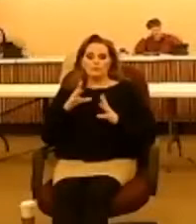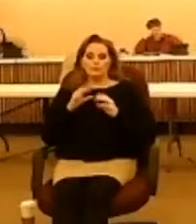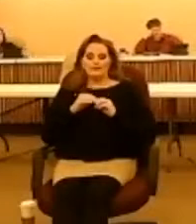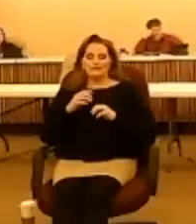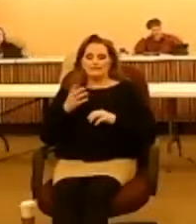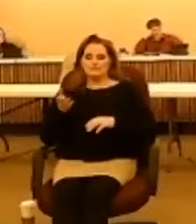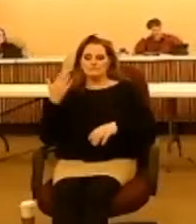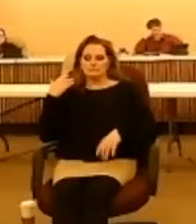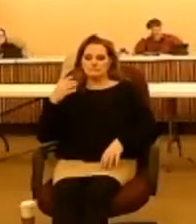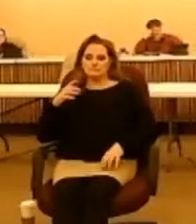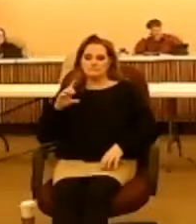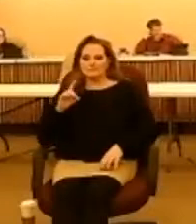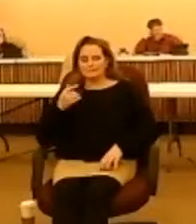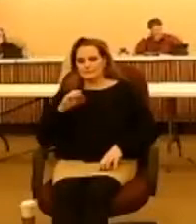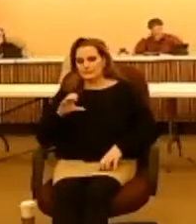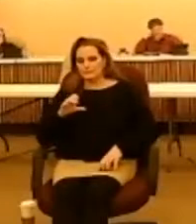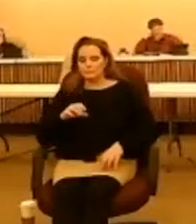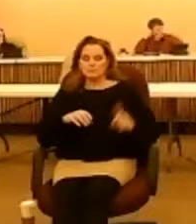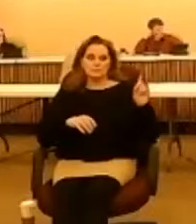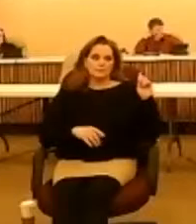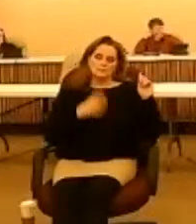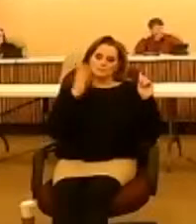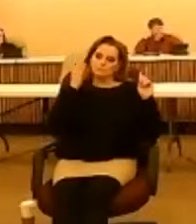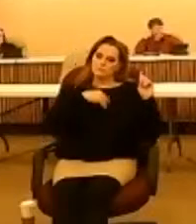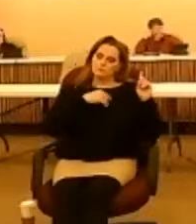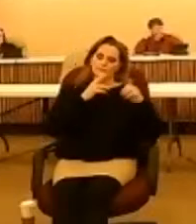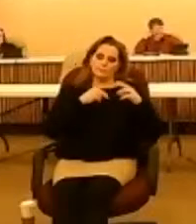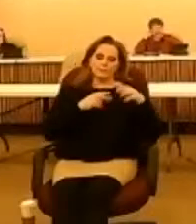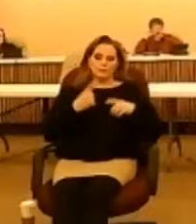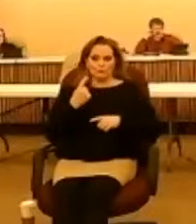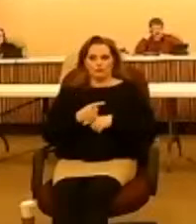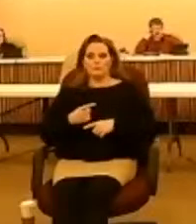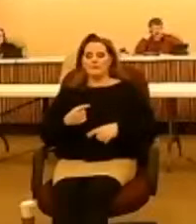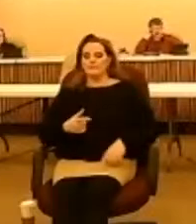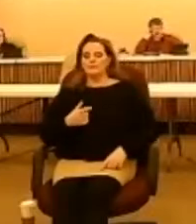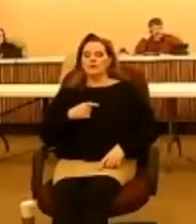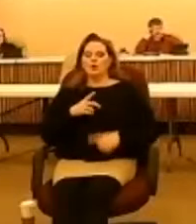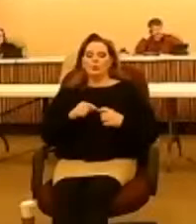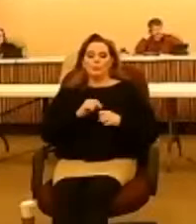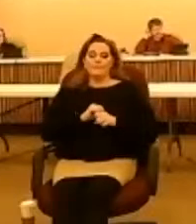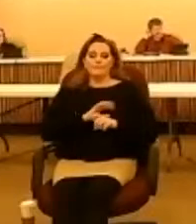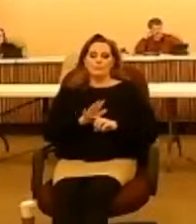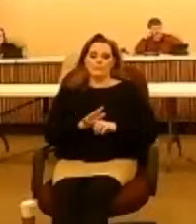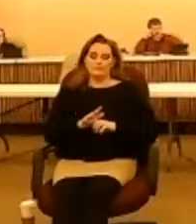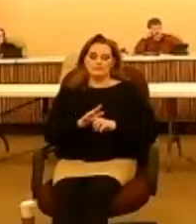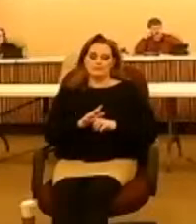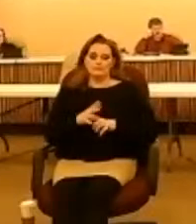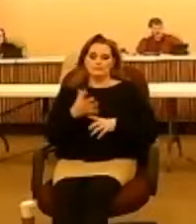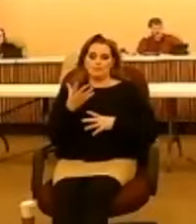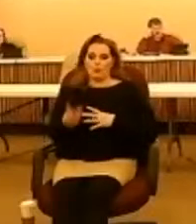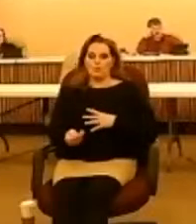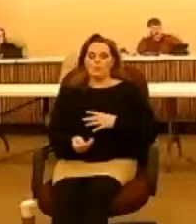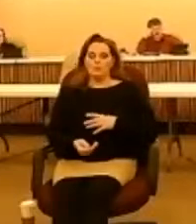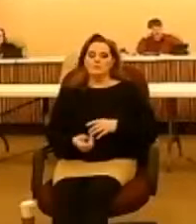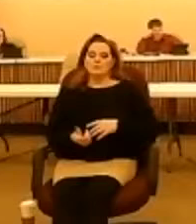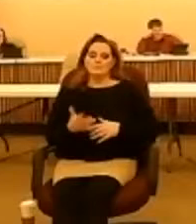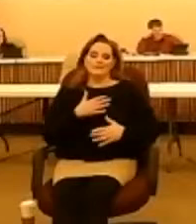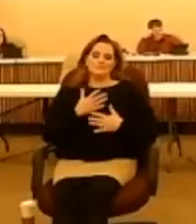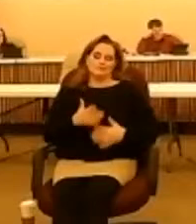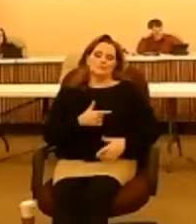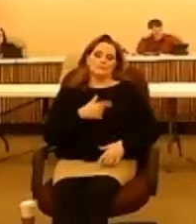It's a gorgeous building. It is. Once COVID clears, I encourage people to go take a tour of the